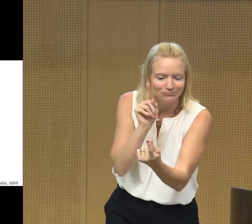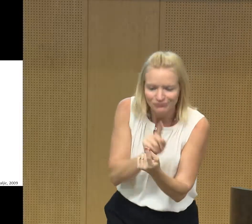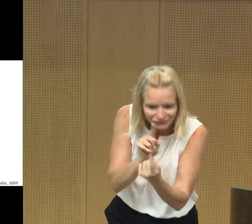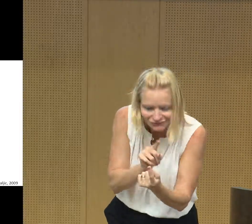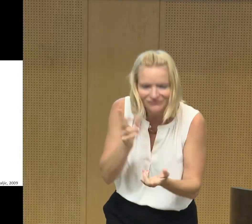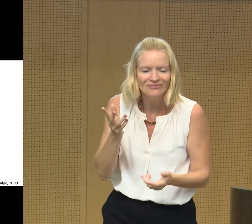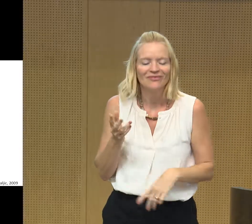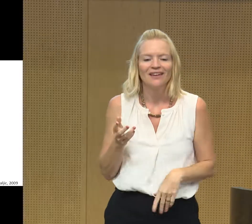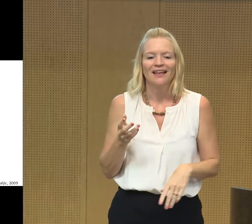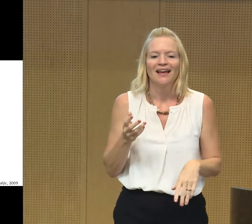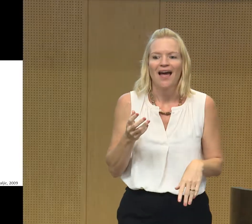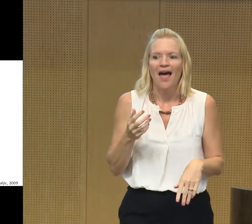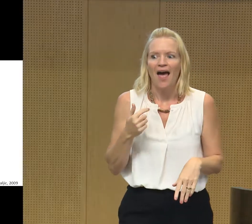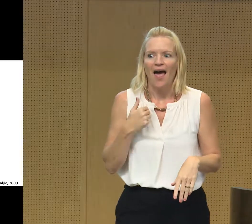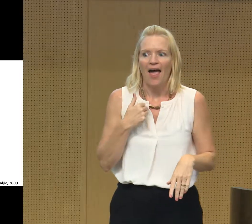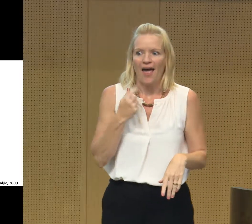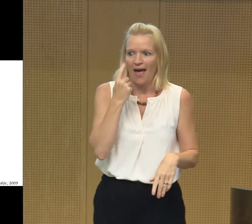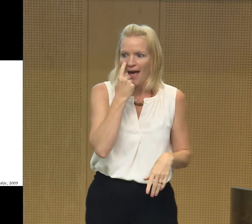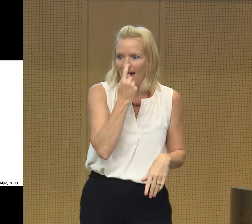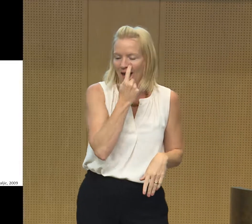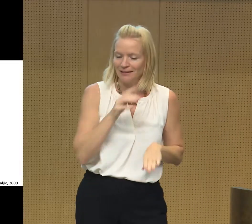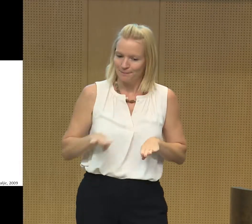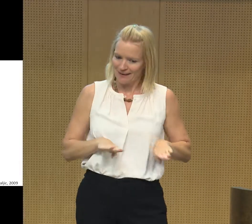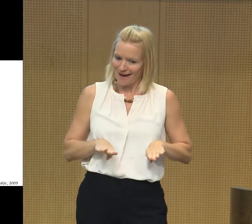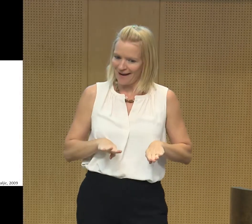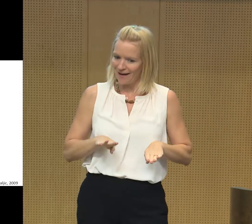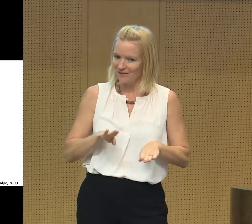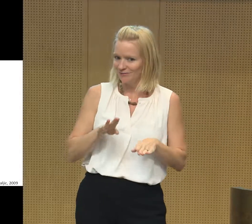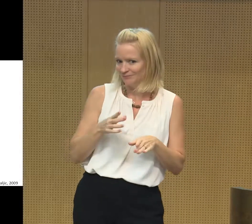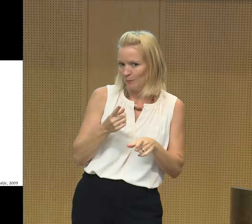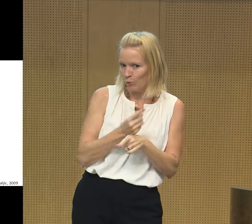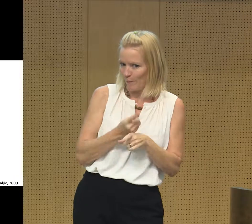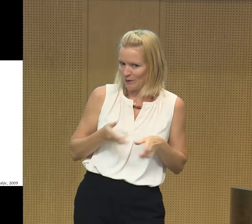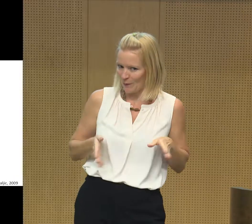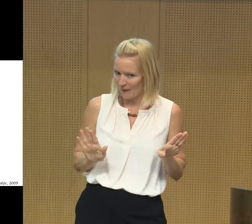an everyday situation as they move along in their life.